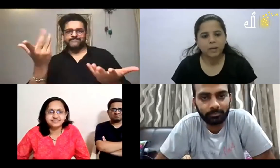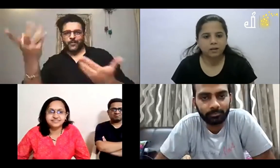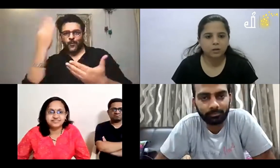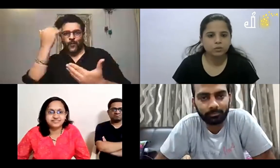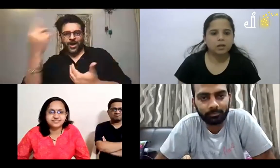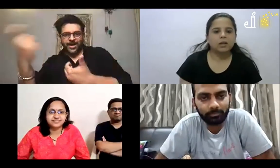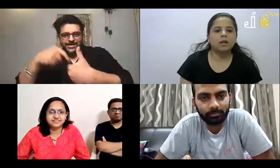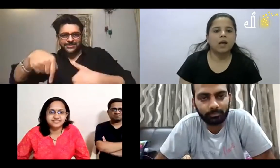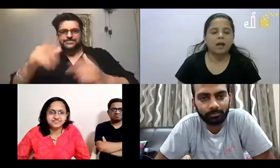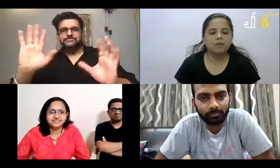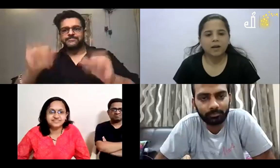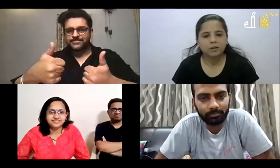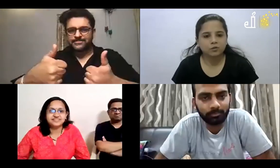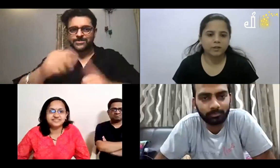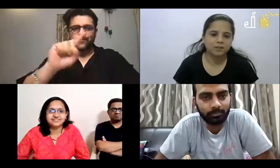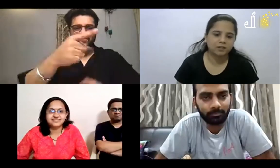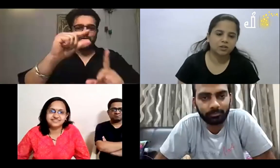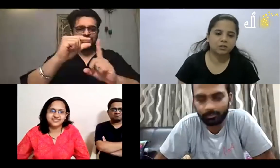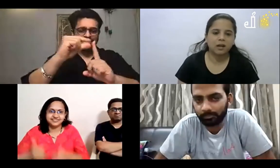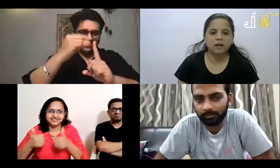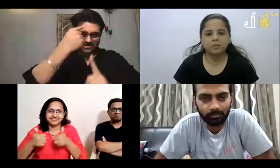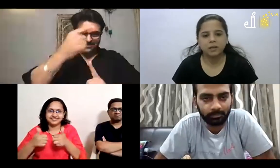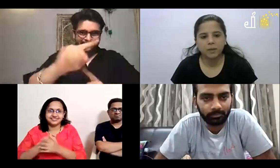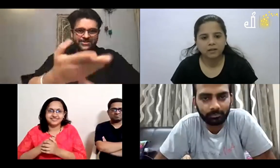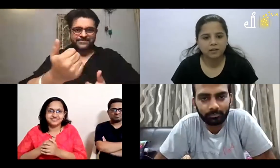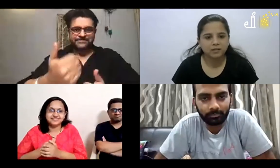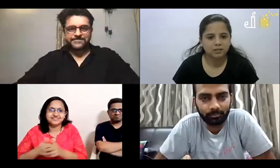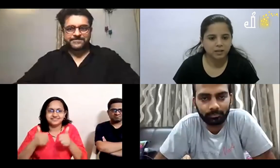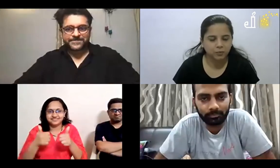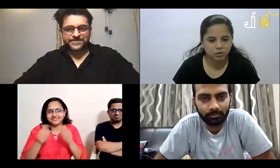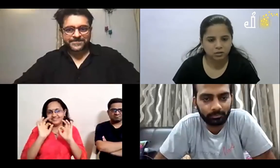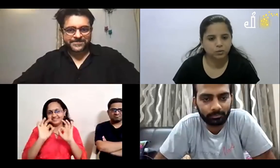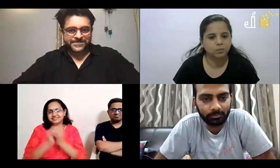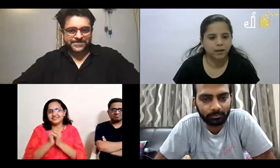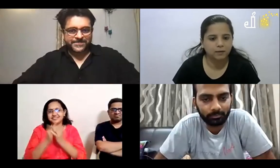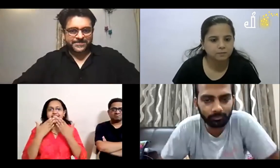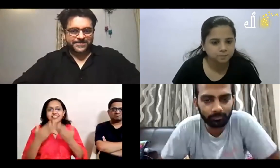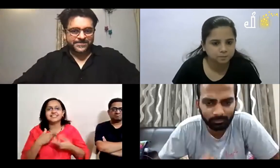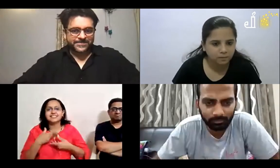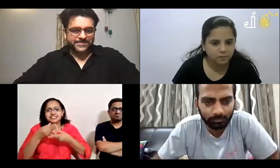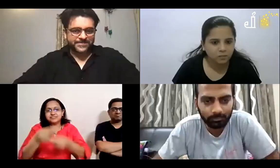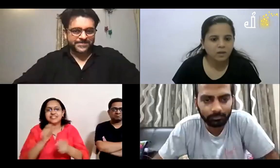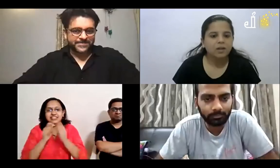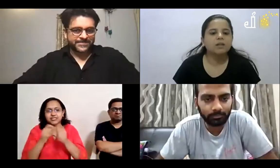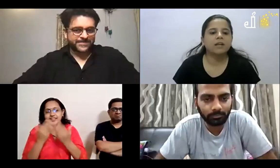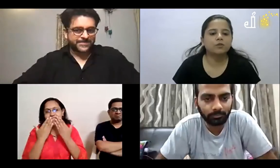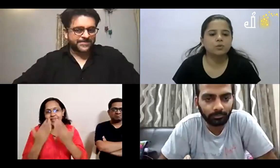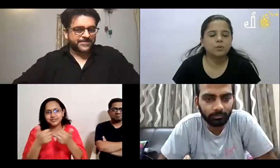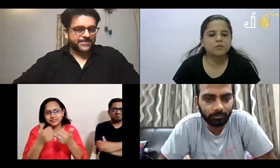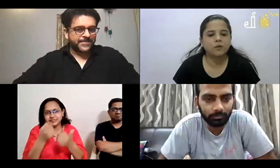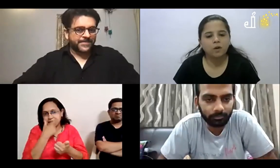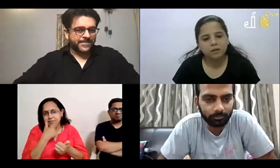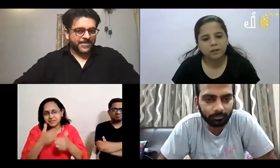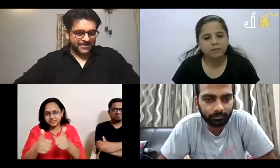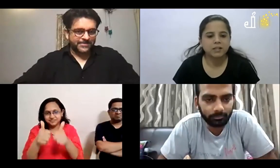us your background and why did you join this session and being a panelist? Yeah, Prajakta, you can begin. Thank you so